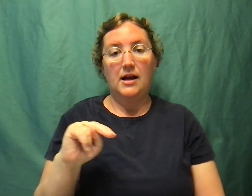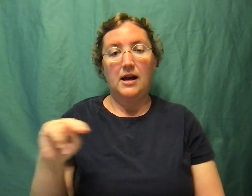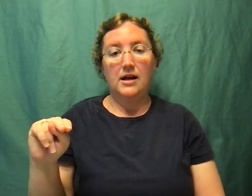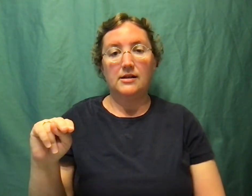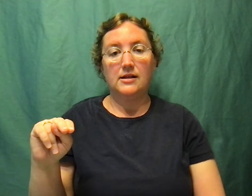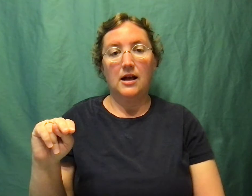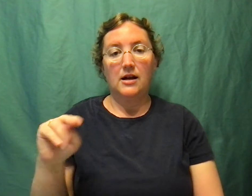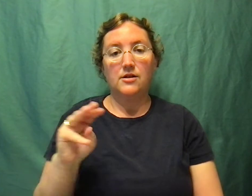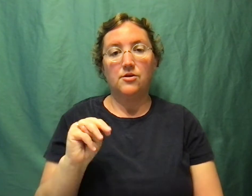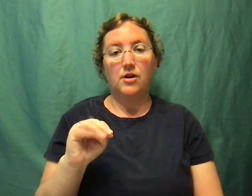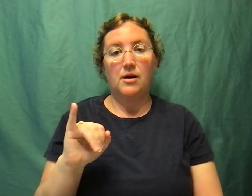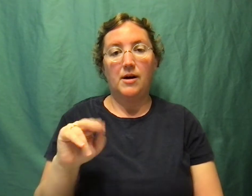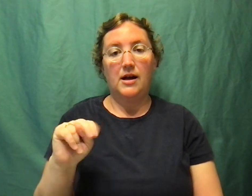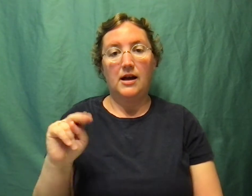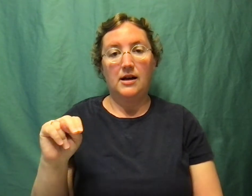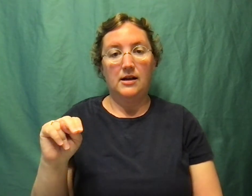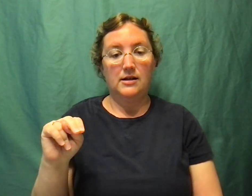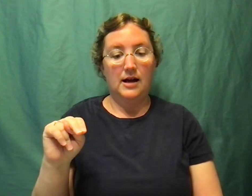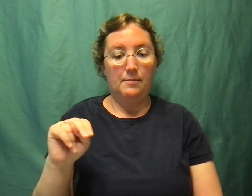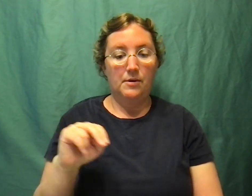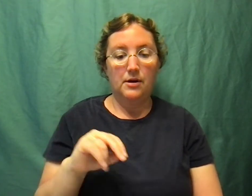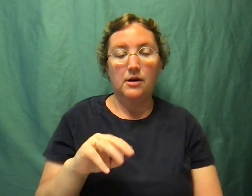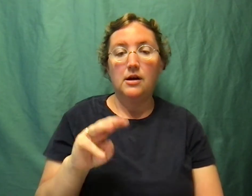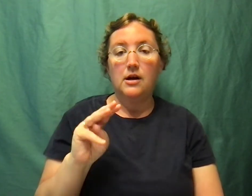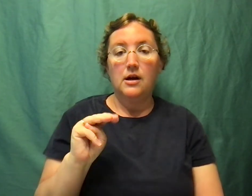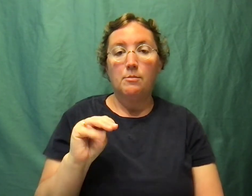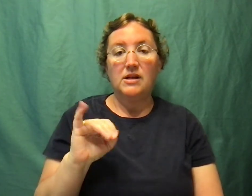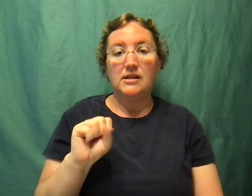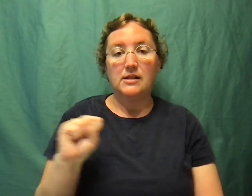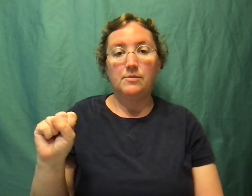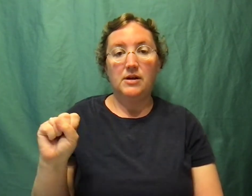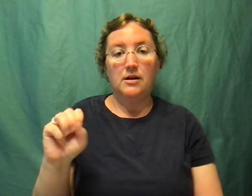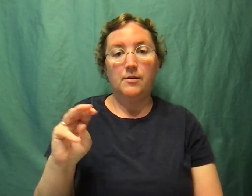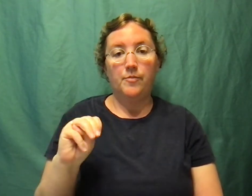M-I-N-N slides or M-I-N-N tap. Mississippi,